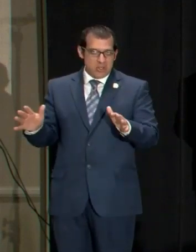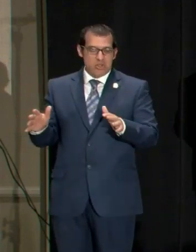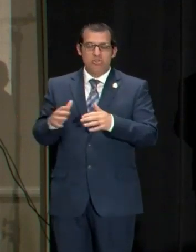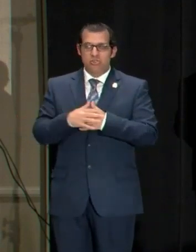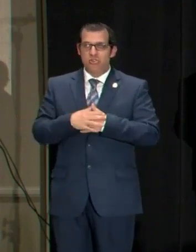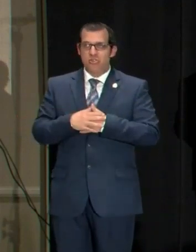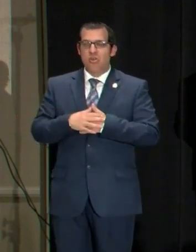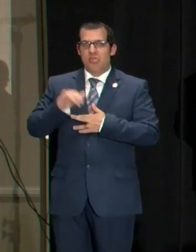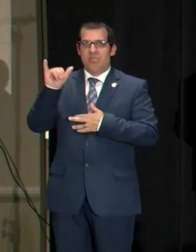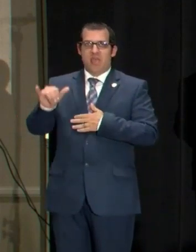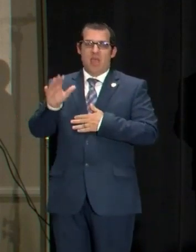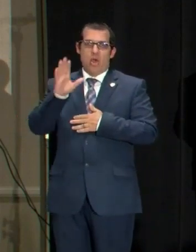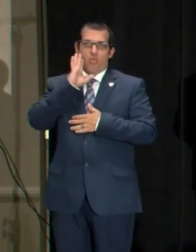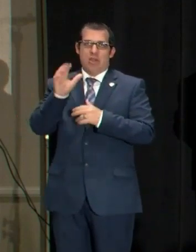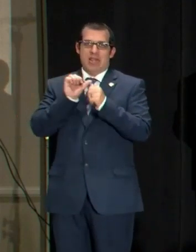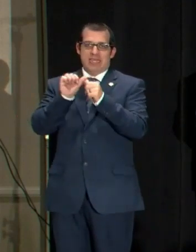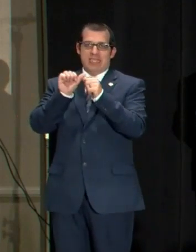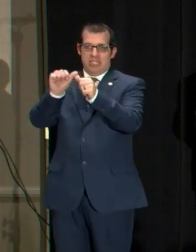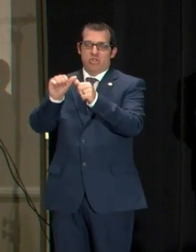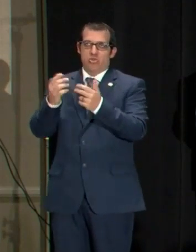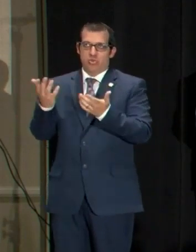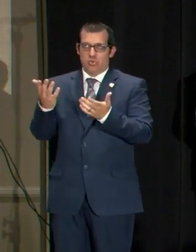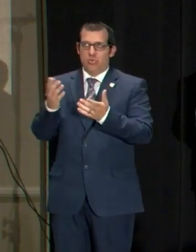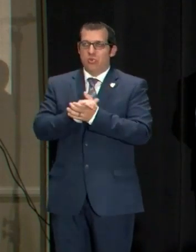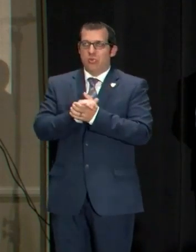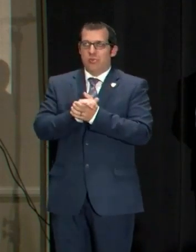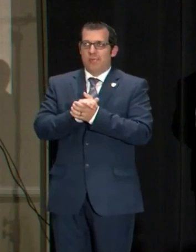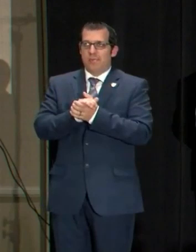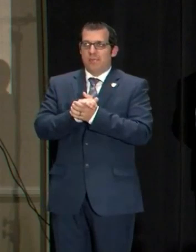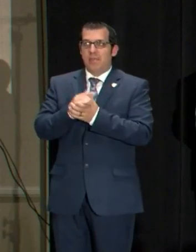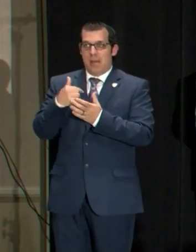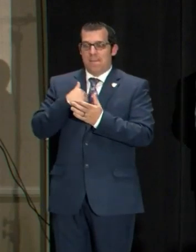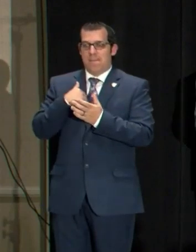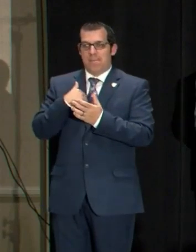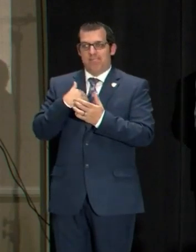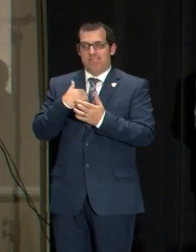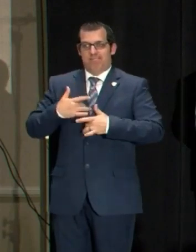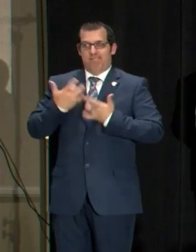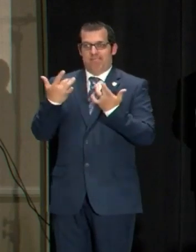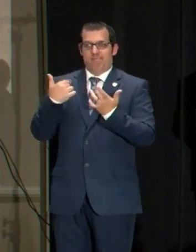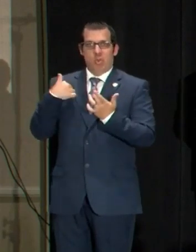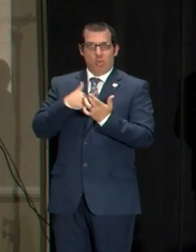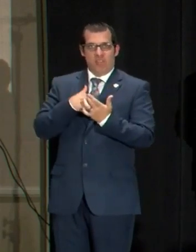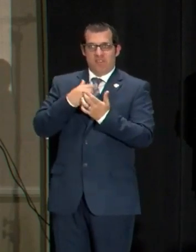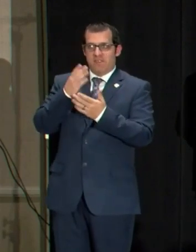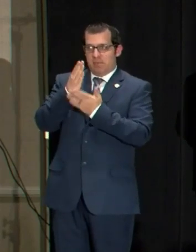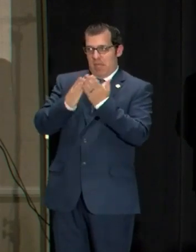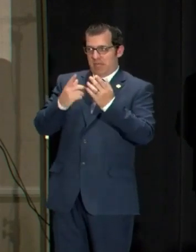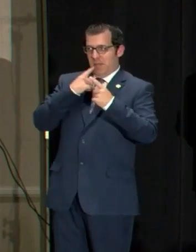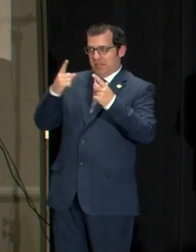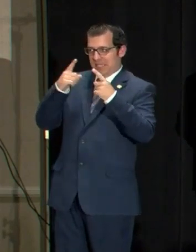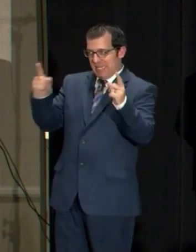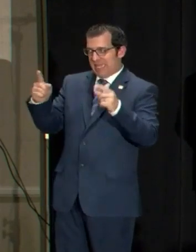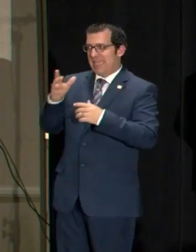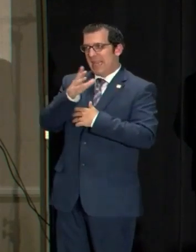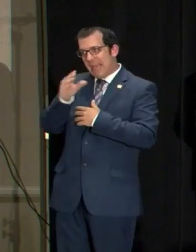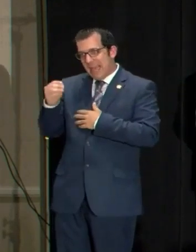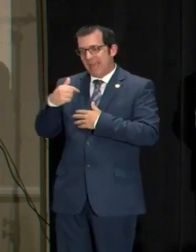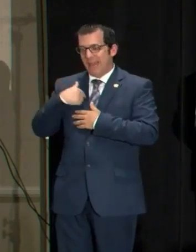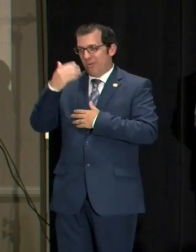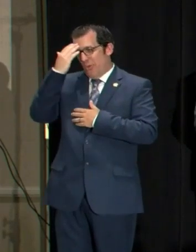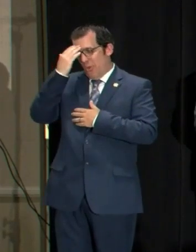and that will continue. So I'm delighted that we've made some success there, but I also